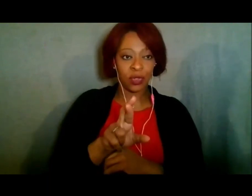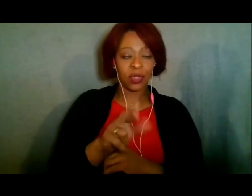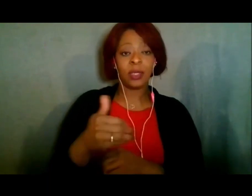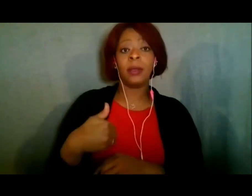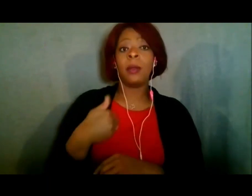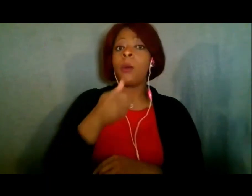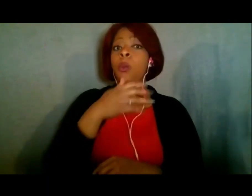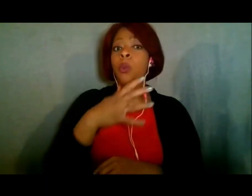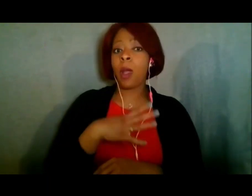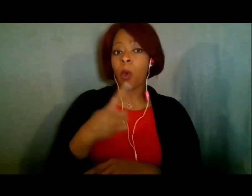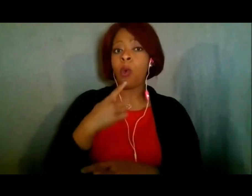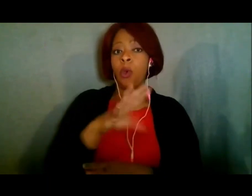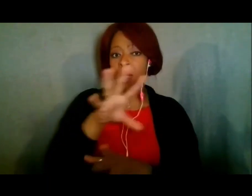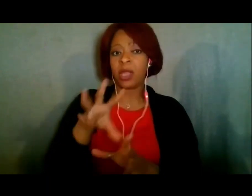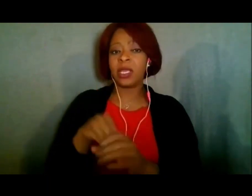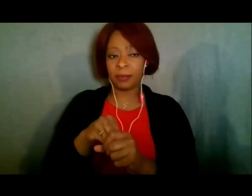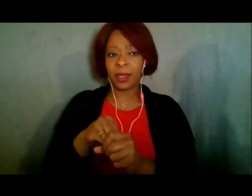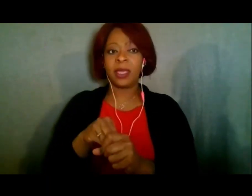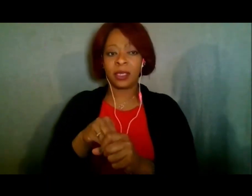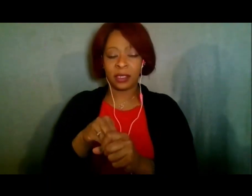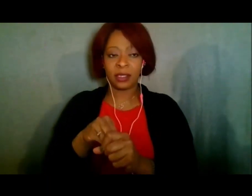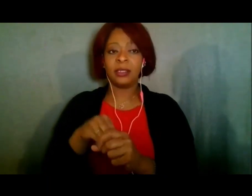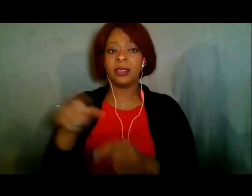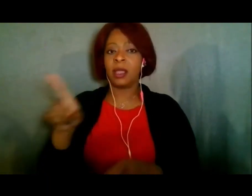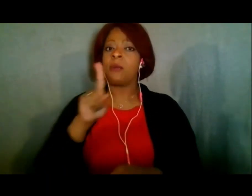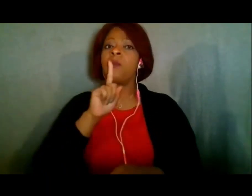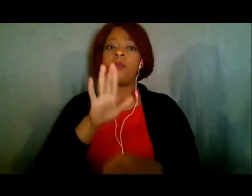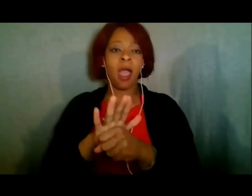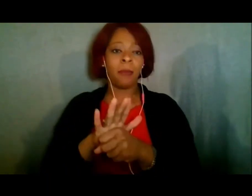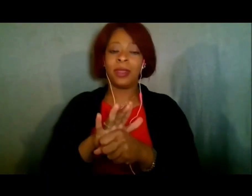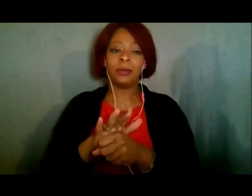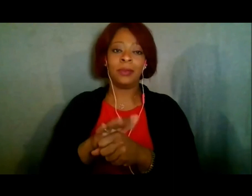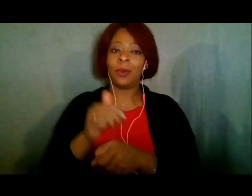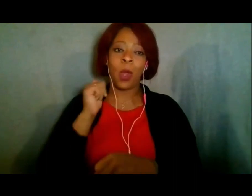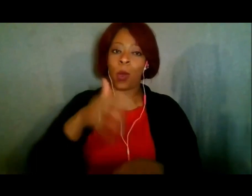women participated, promised not to get pregnant,